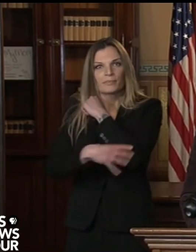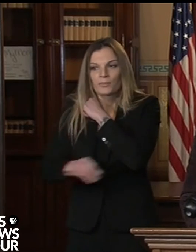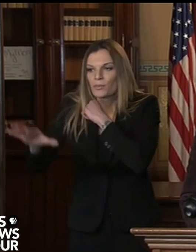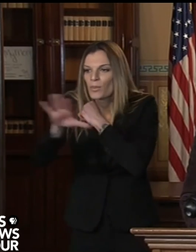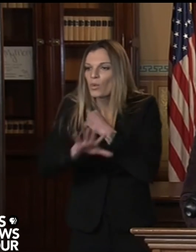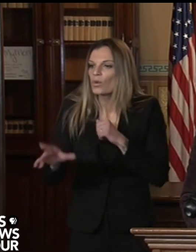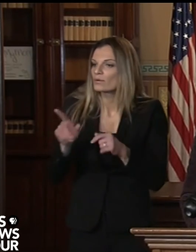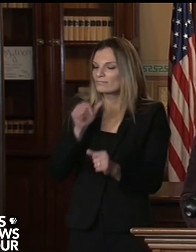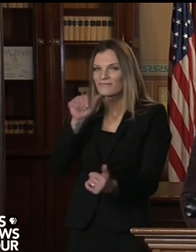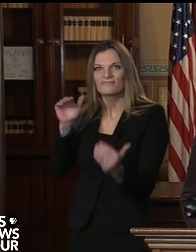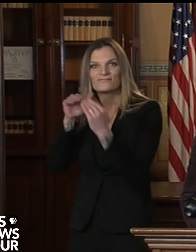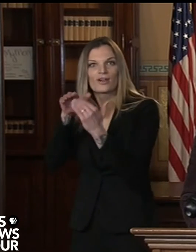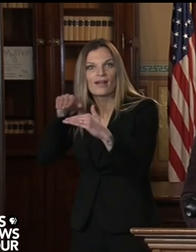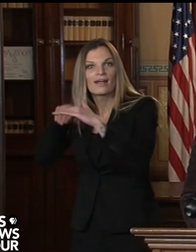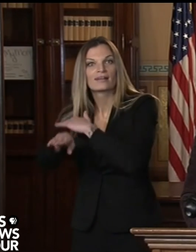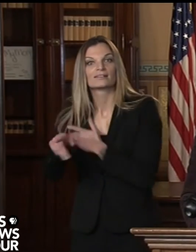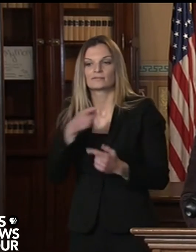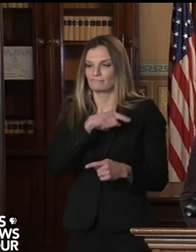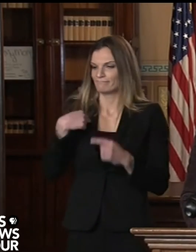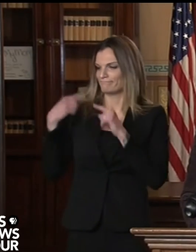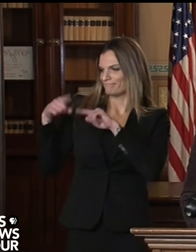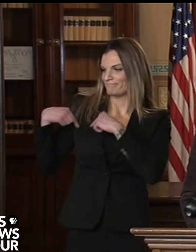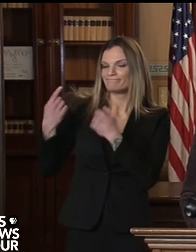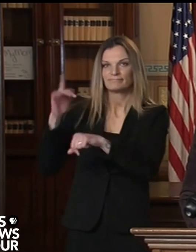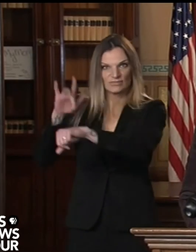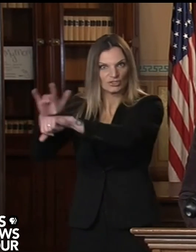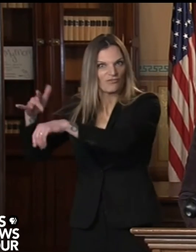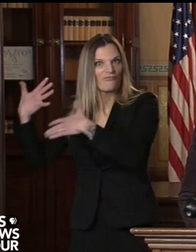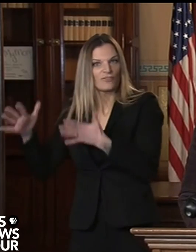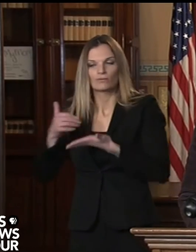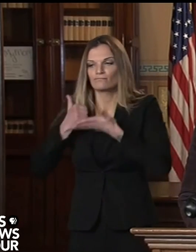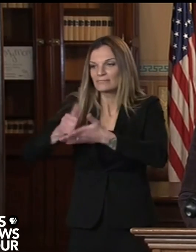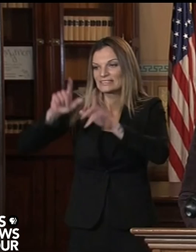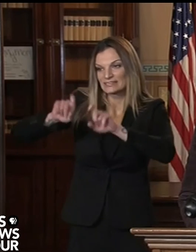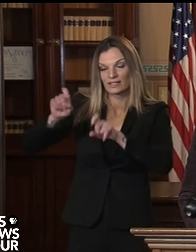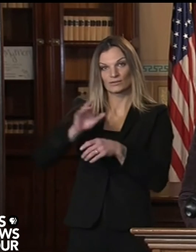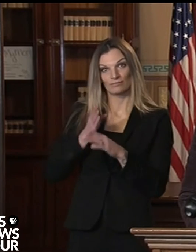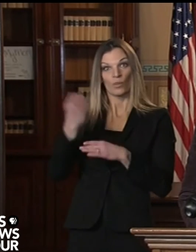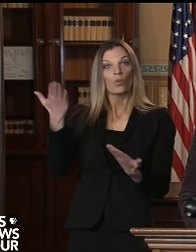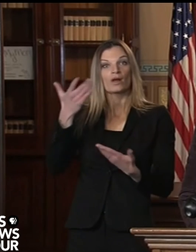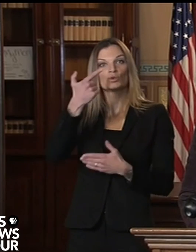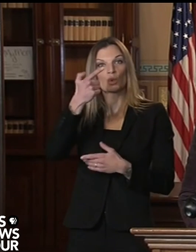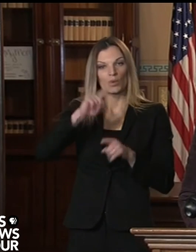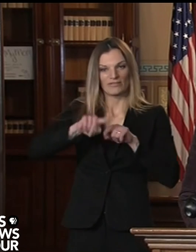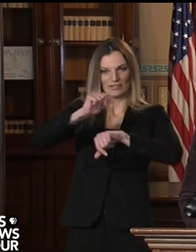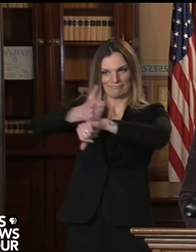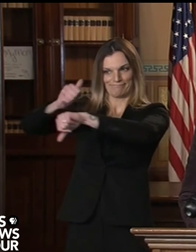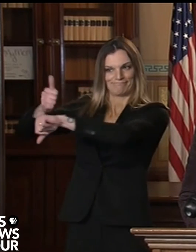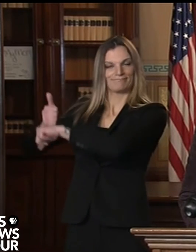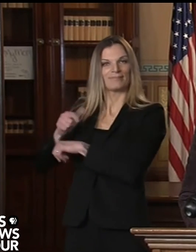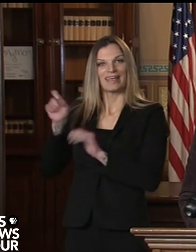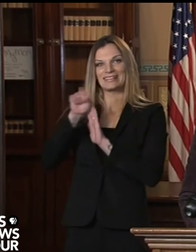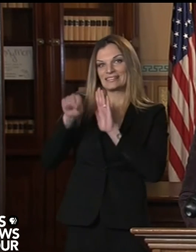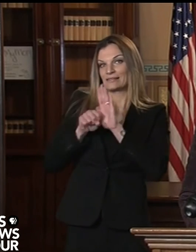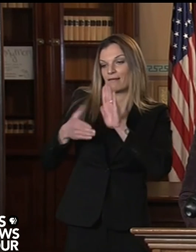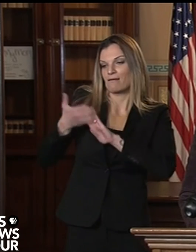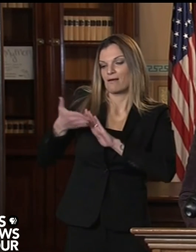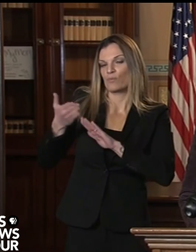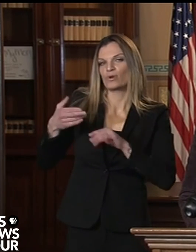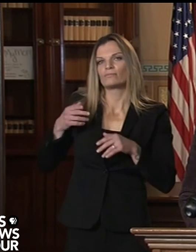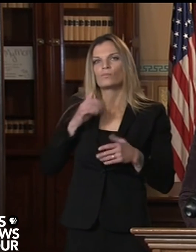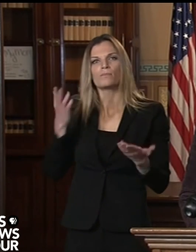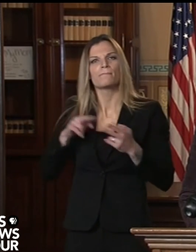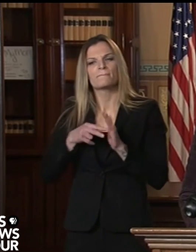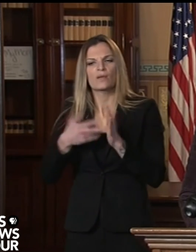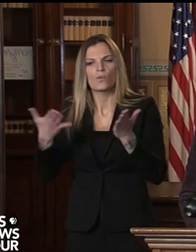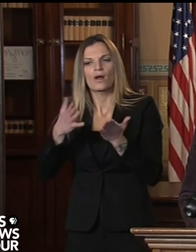21 neighborhood testing sites. These state-operated sites provide